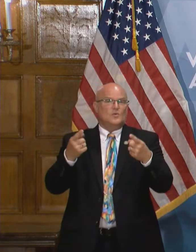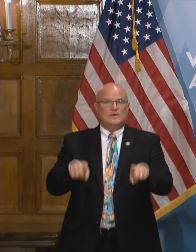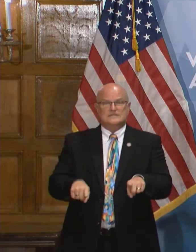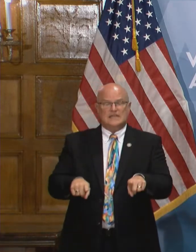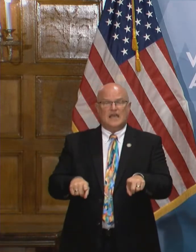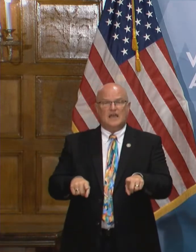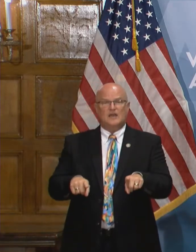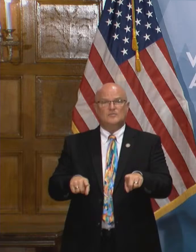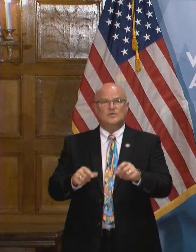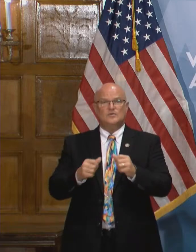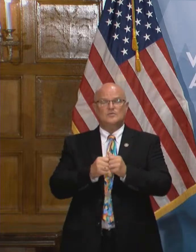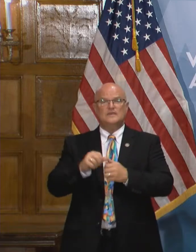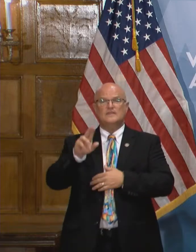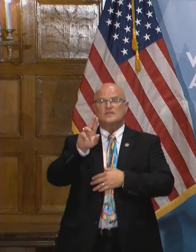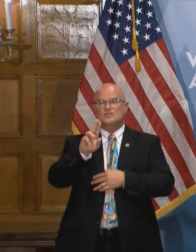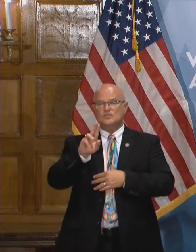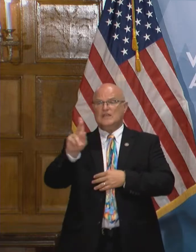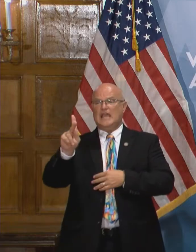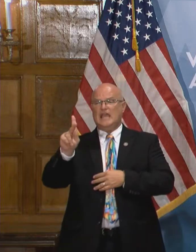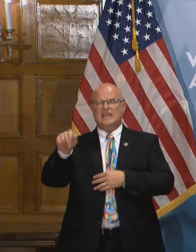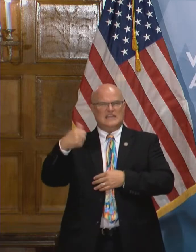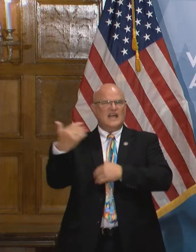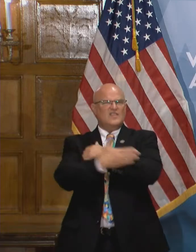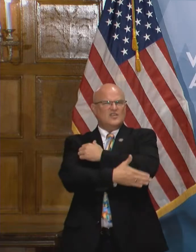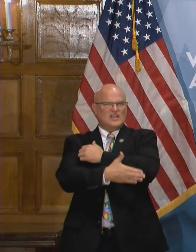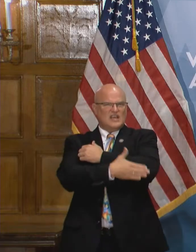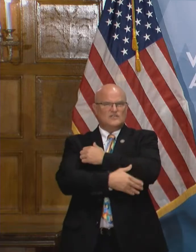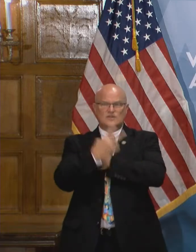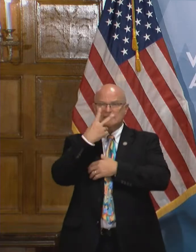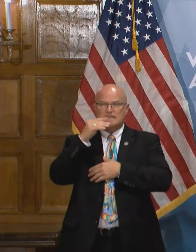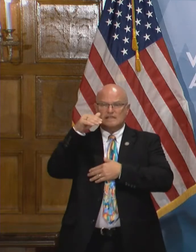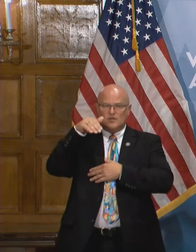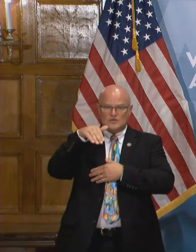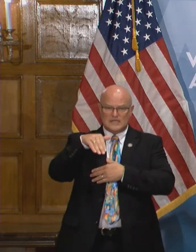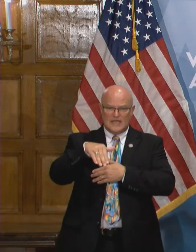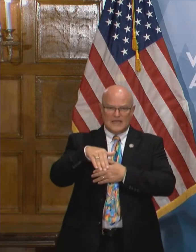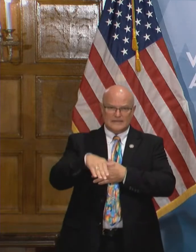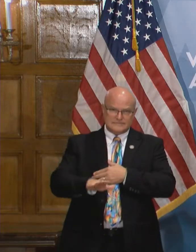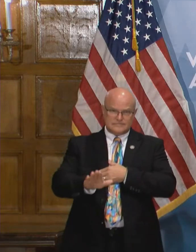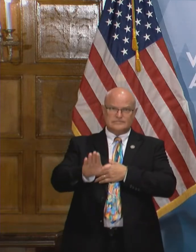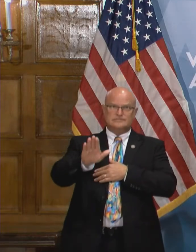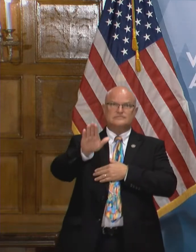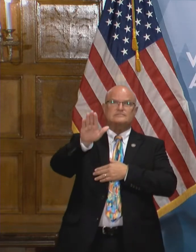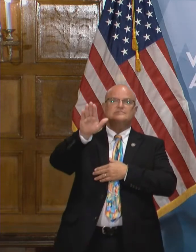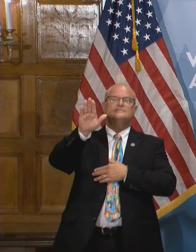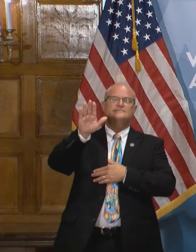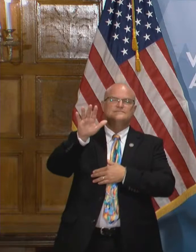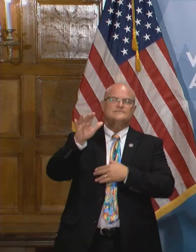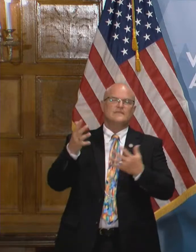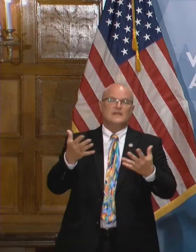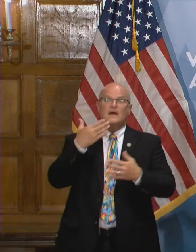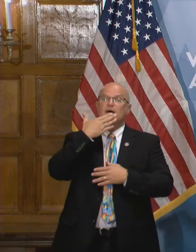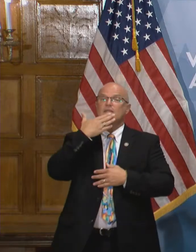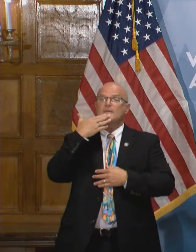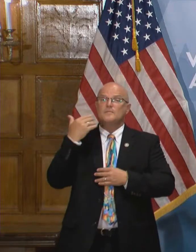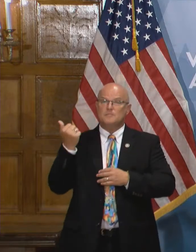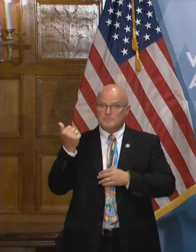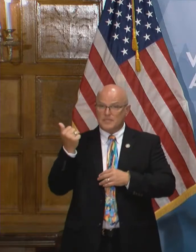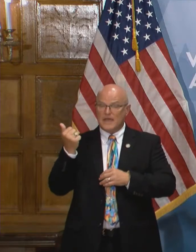in the UK and other countries, that you see it go down and you might see it come back up. The